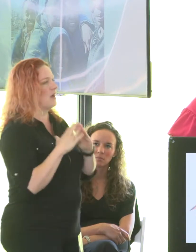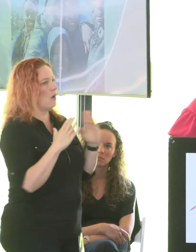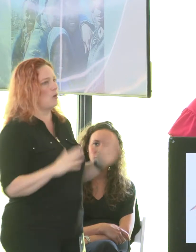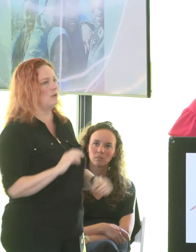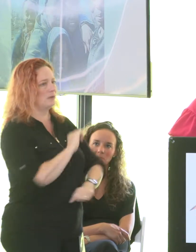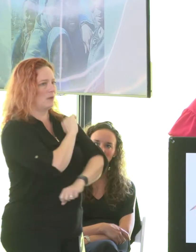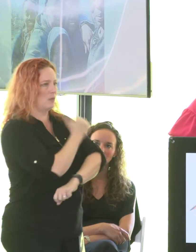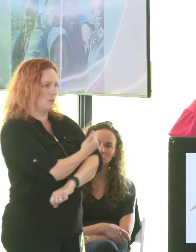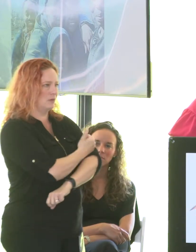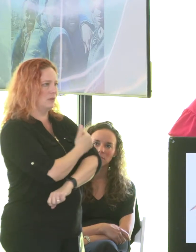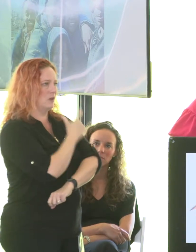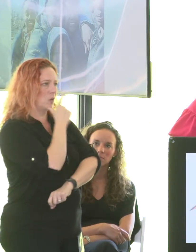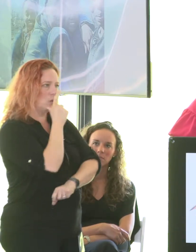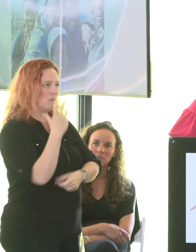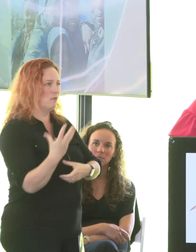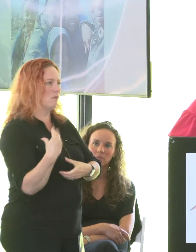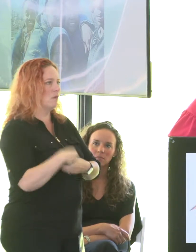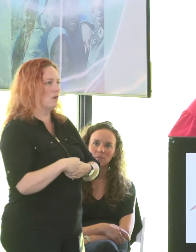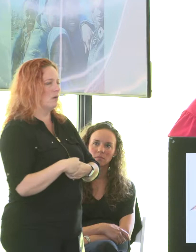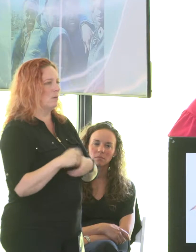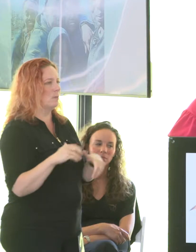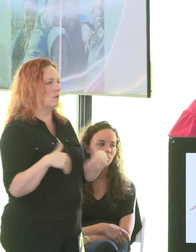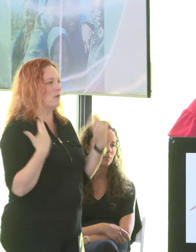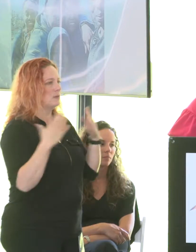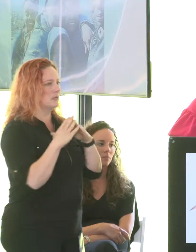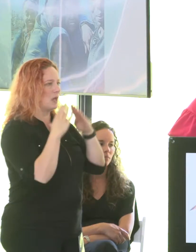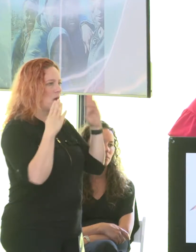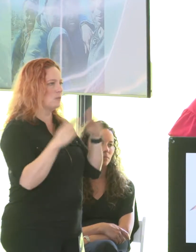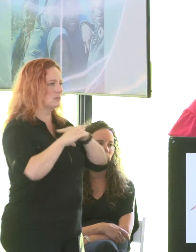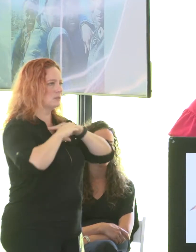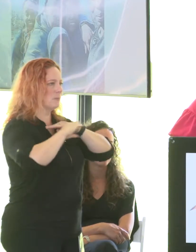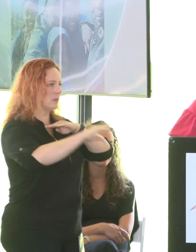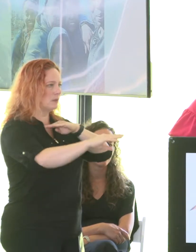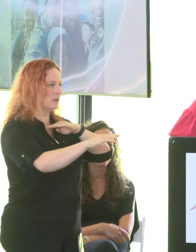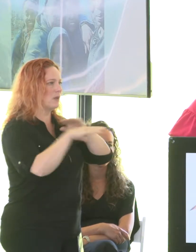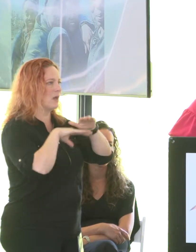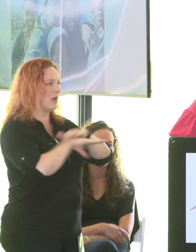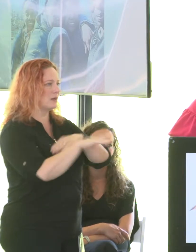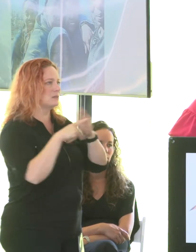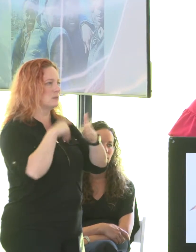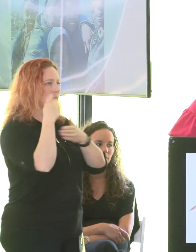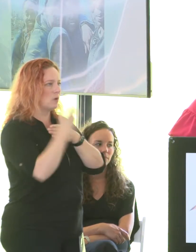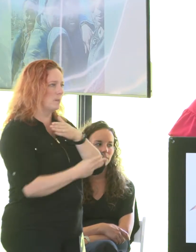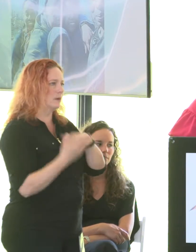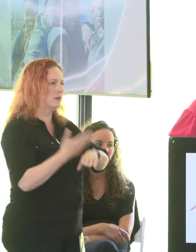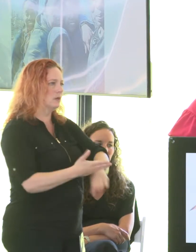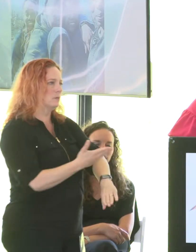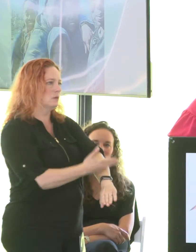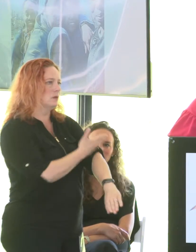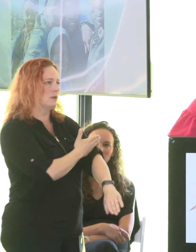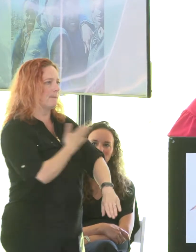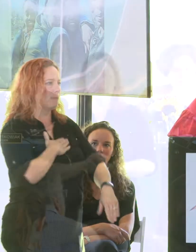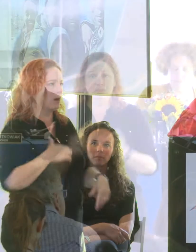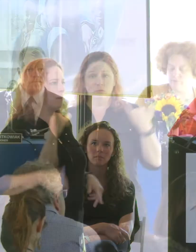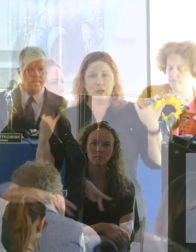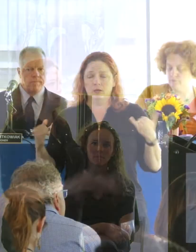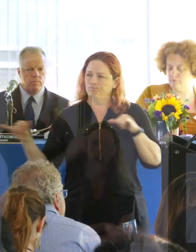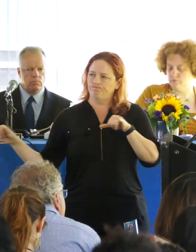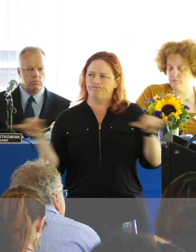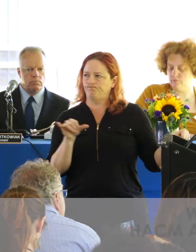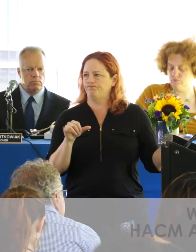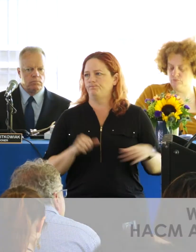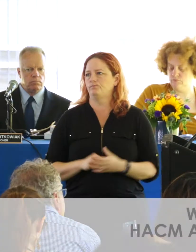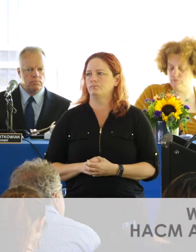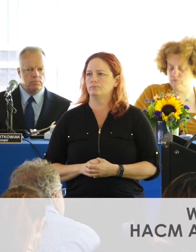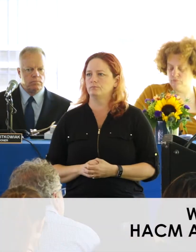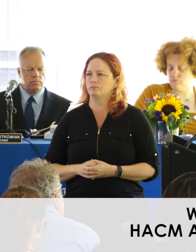involved with providing housing stability and access to programs that are improving my opportunities in life. Our